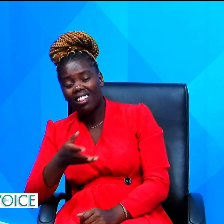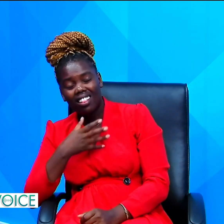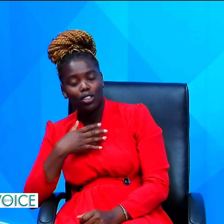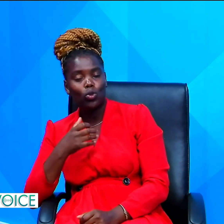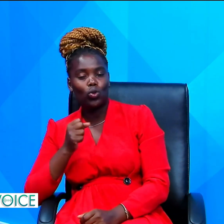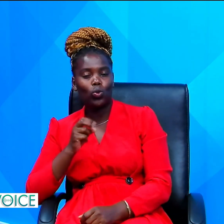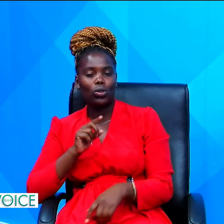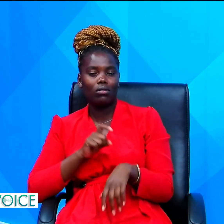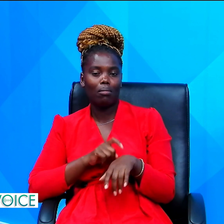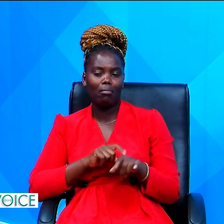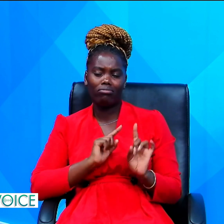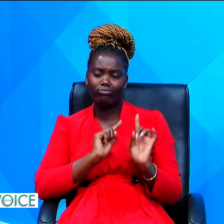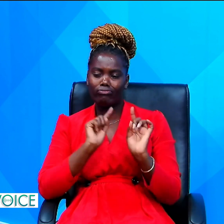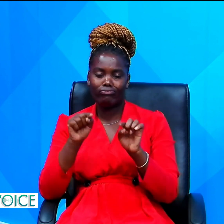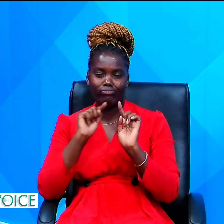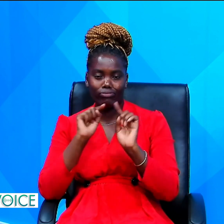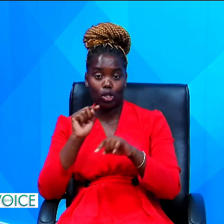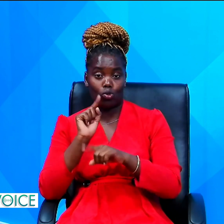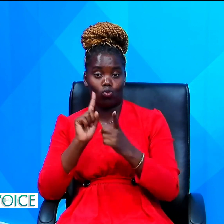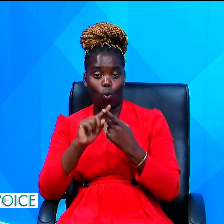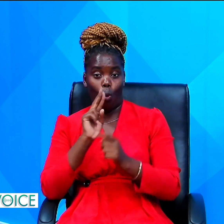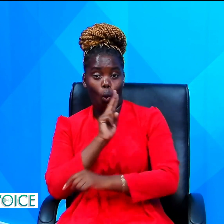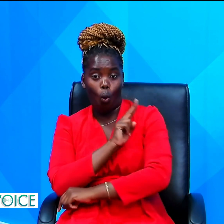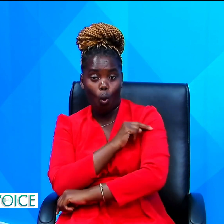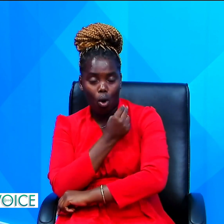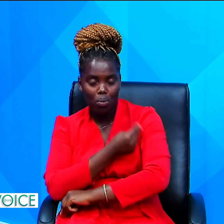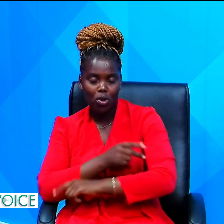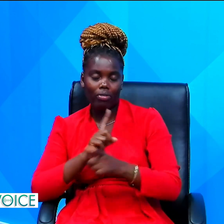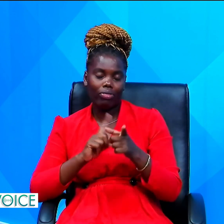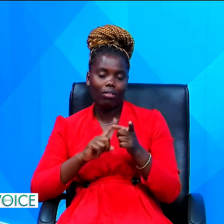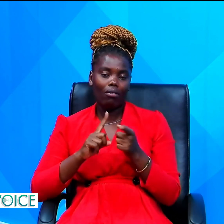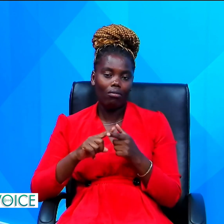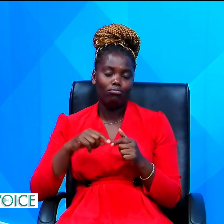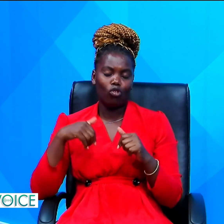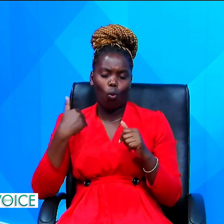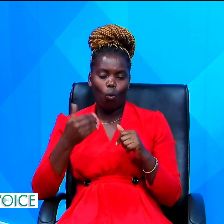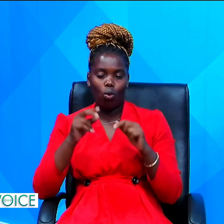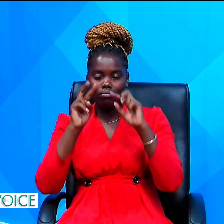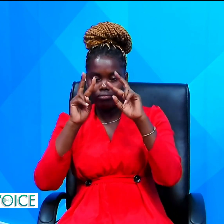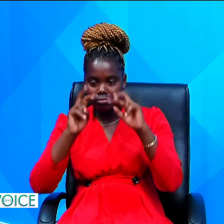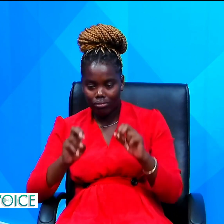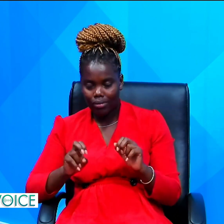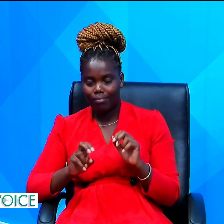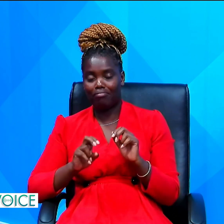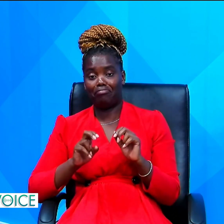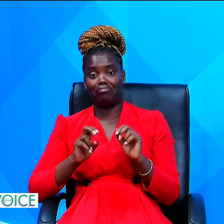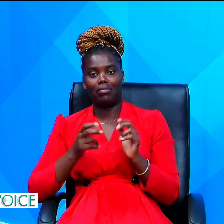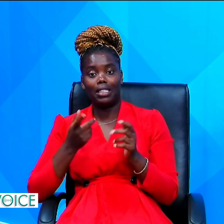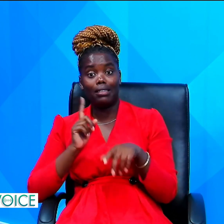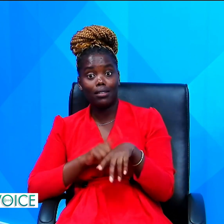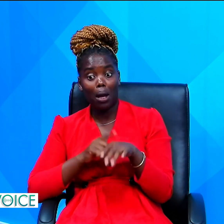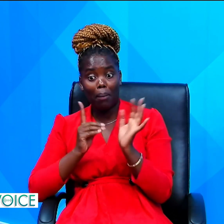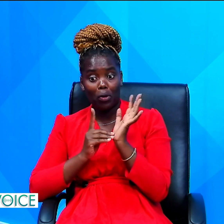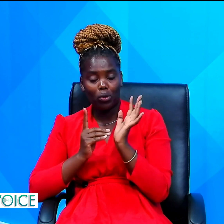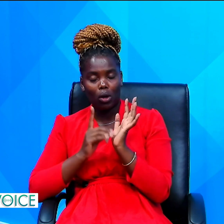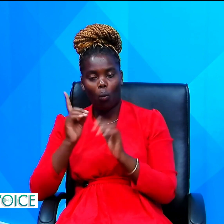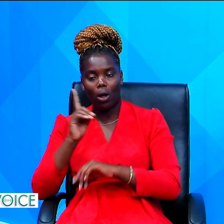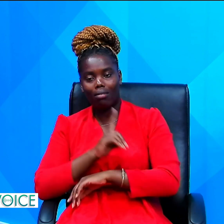she became pregnant, and she was vomiting a lot and feeling very tired. When she went to the hospital,